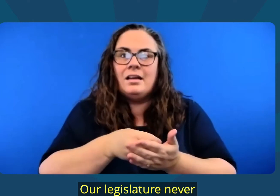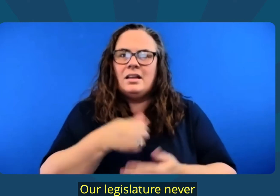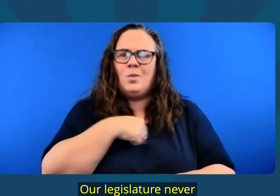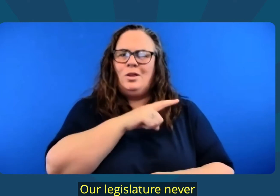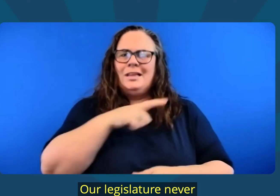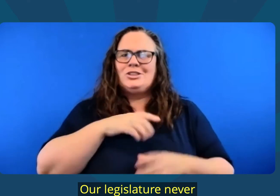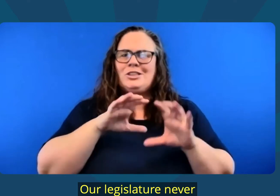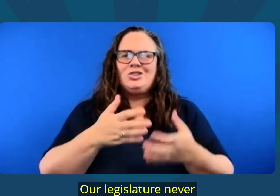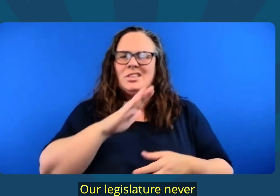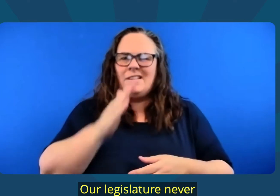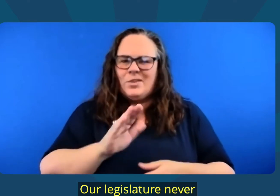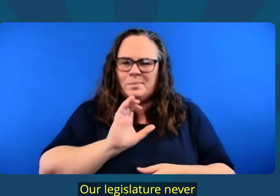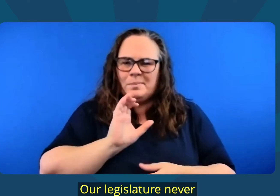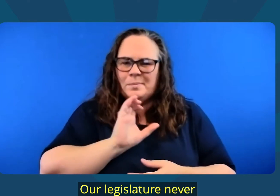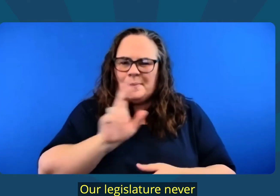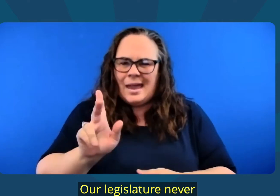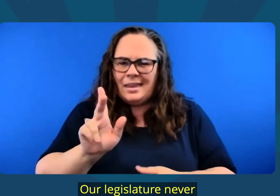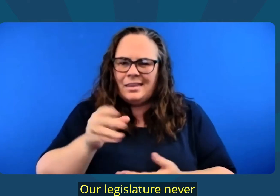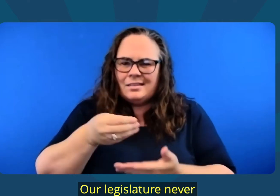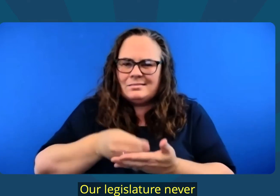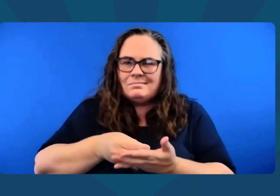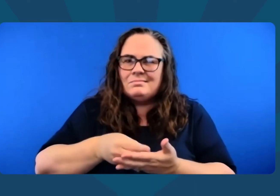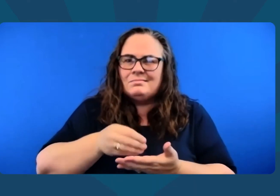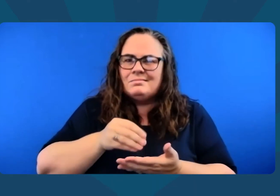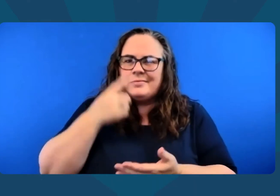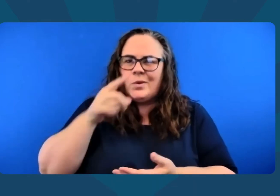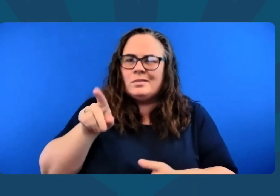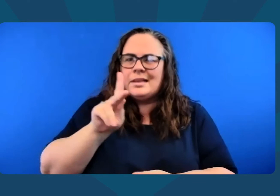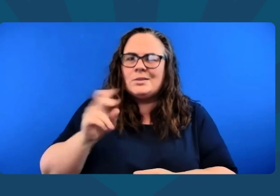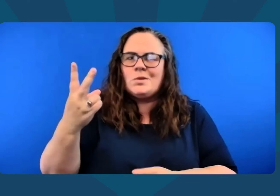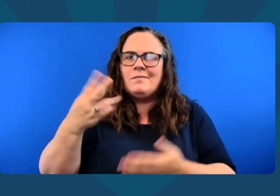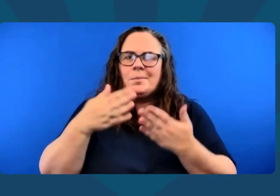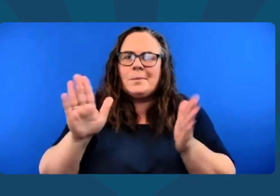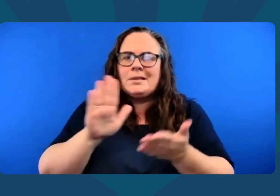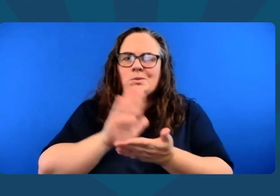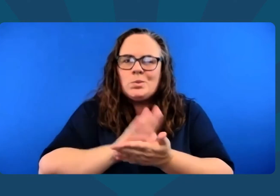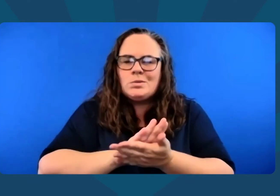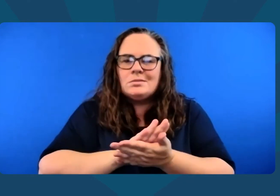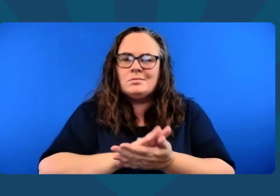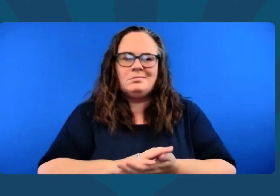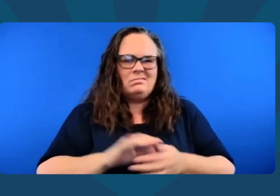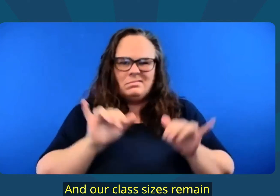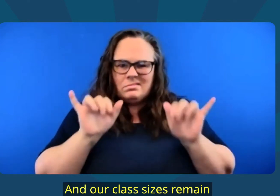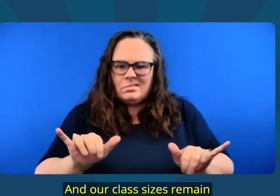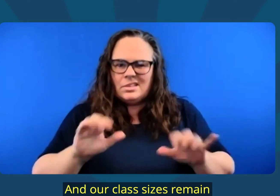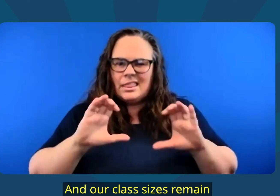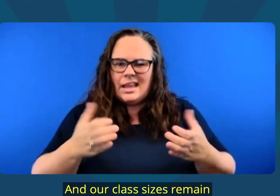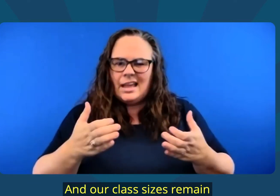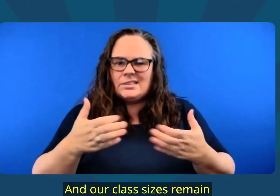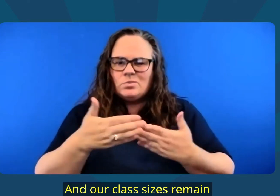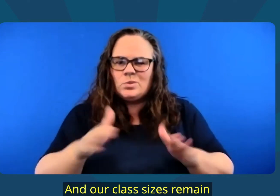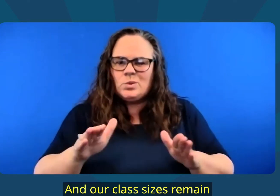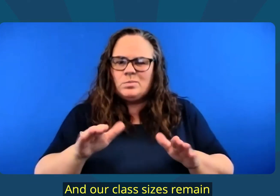Our legislature never restored pre-recession funding to K-12 public schools, and our